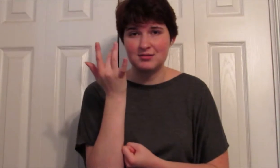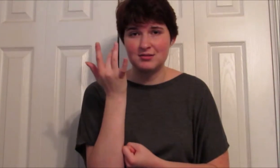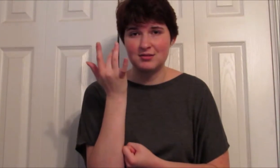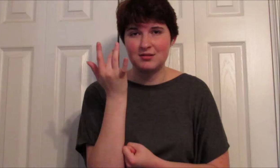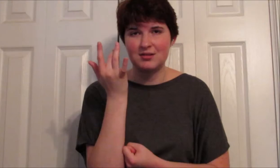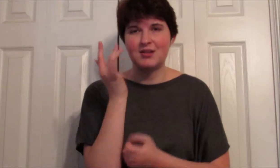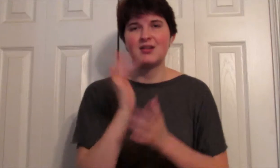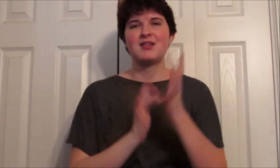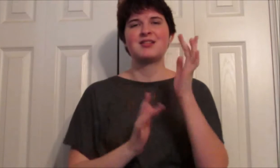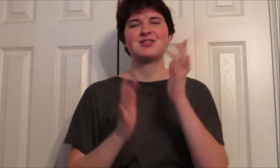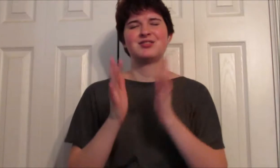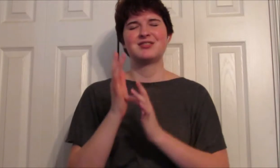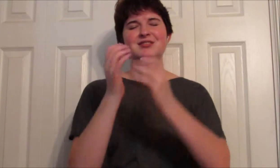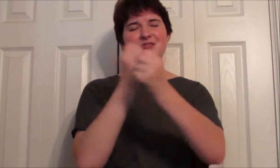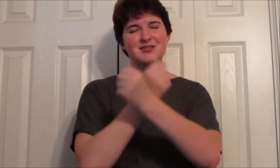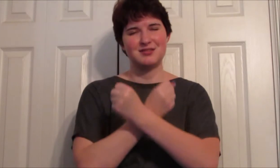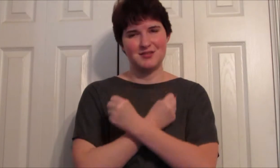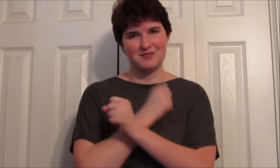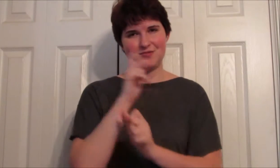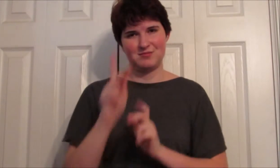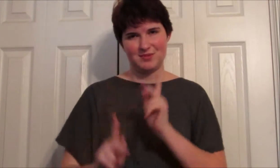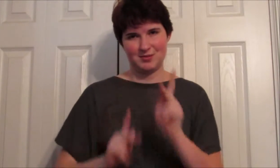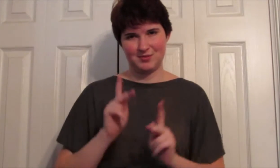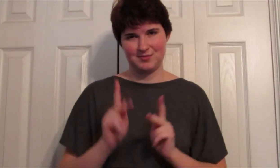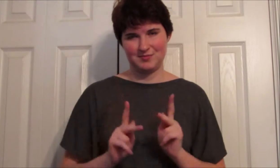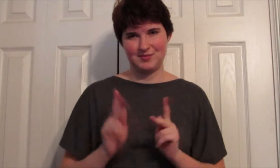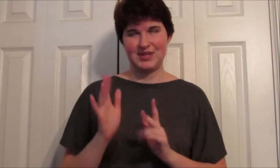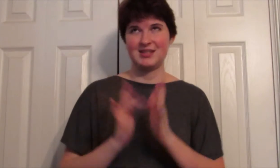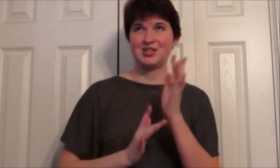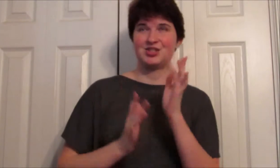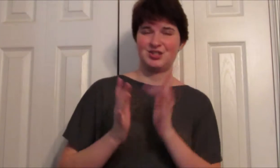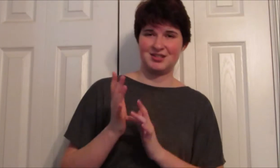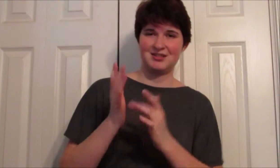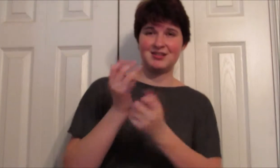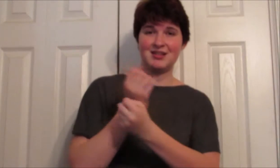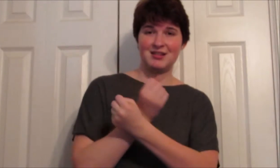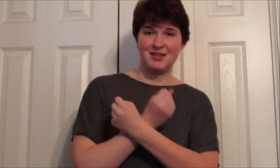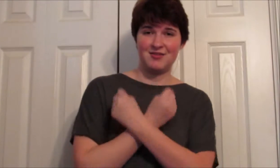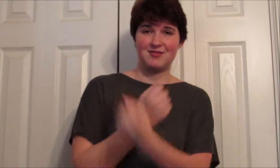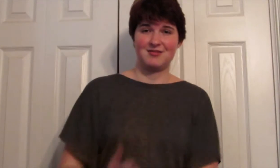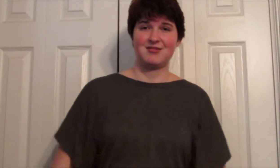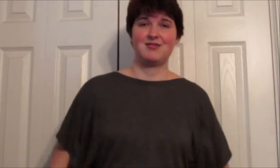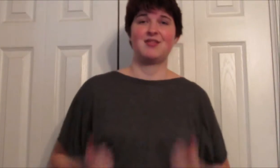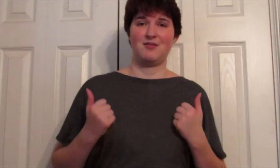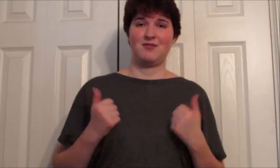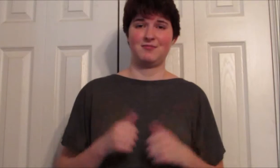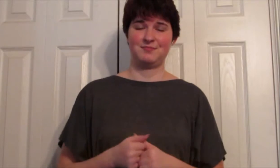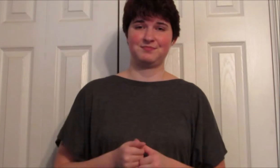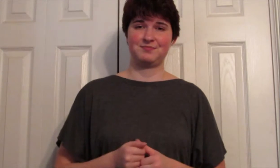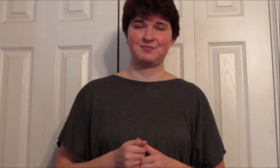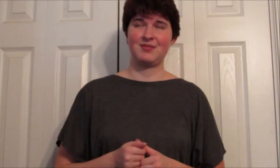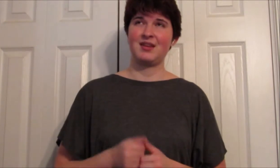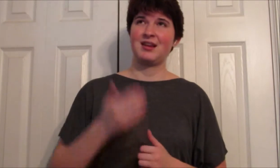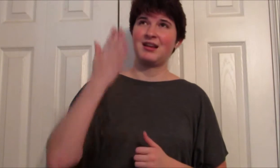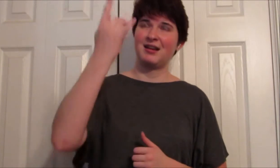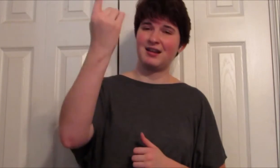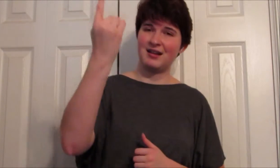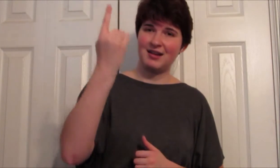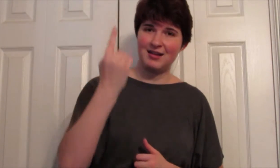Because Jesus loved people, and Jesus loved life. He came, and he